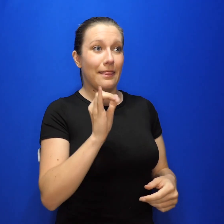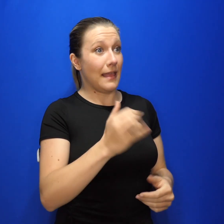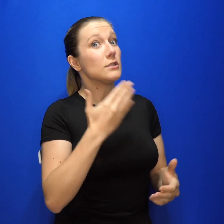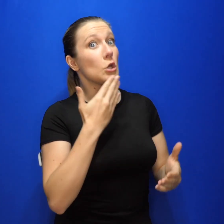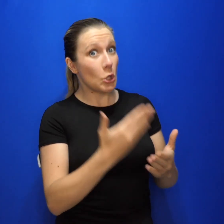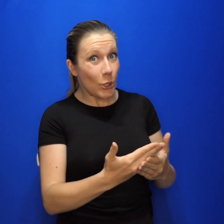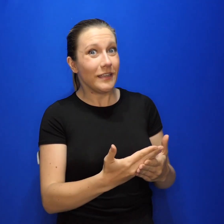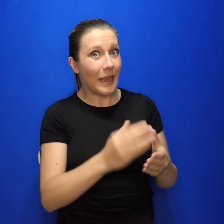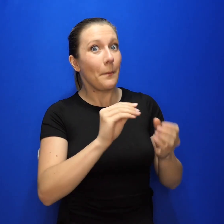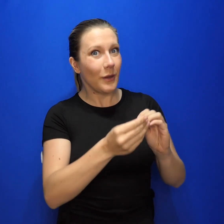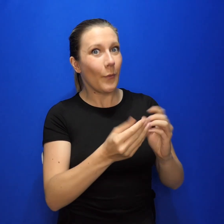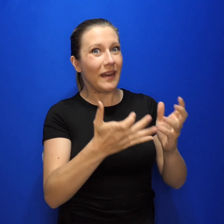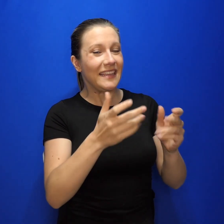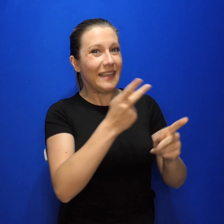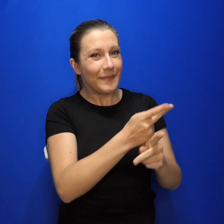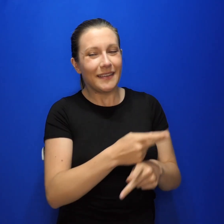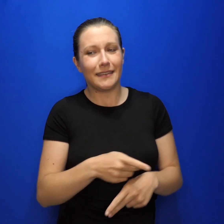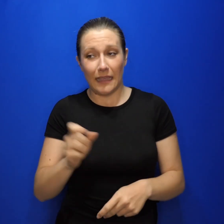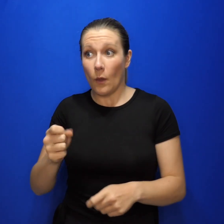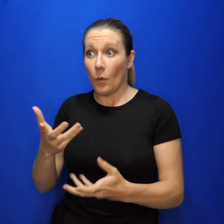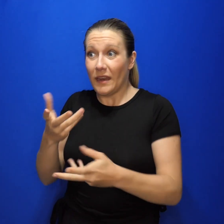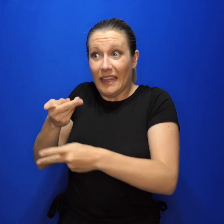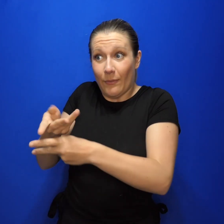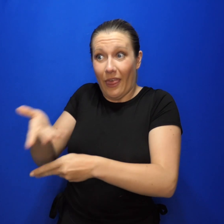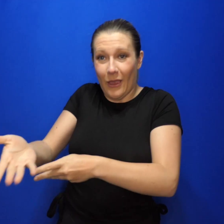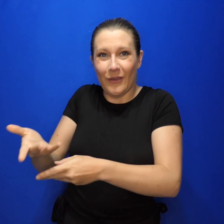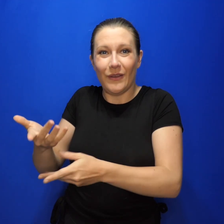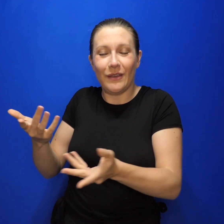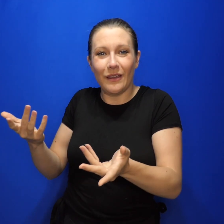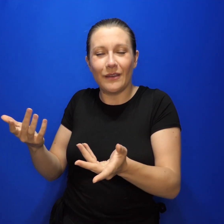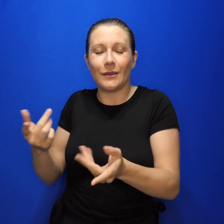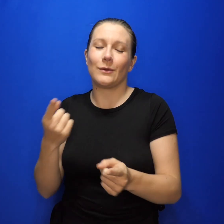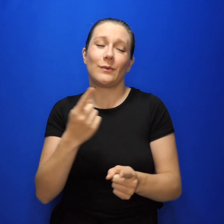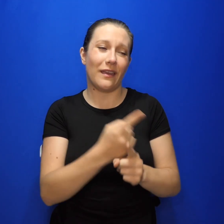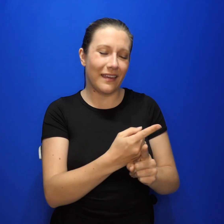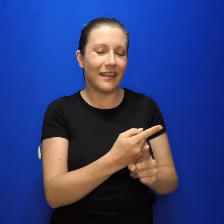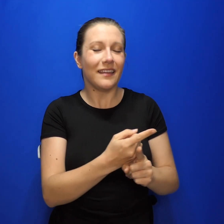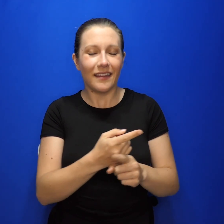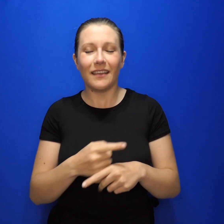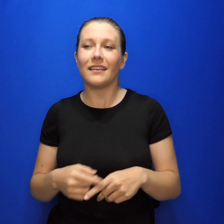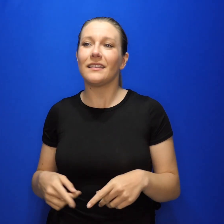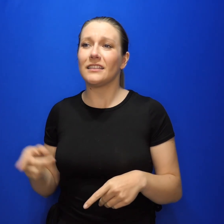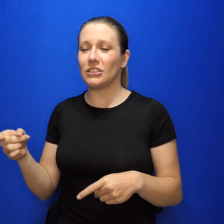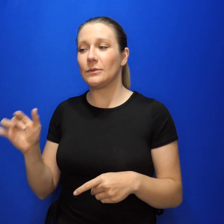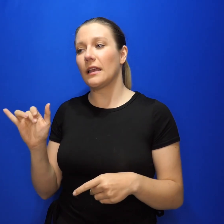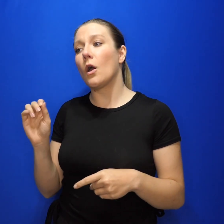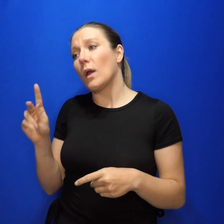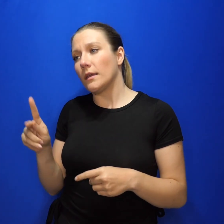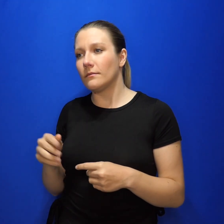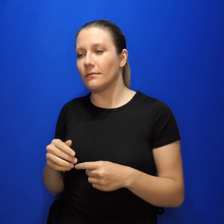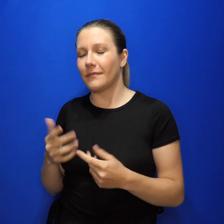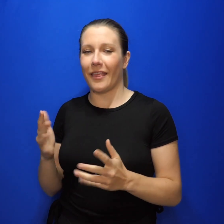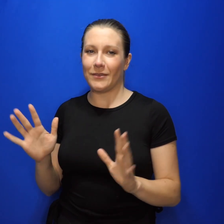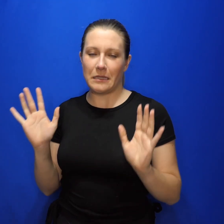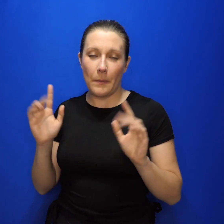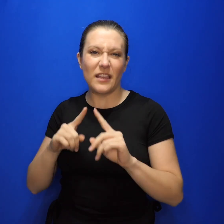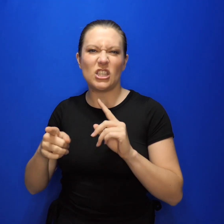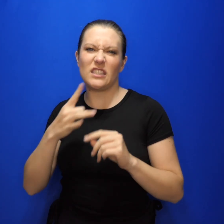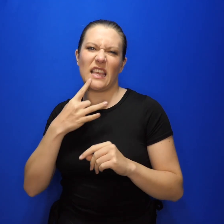a good blood sugar. Yeah, I was like, you had a good blood sugar. We're trying to keep it here. And she just was like, okay. And then that was it. But she's 18